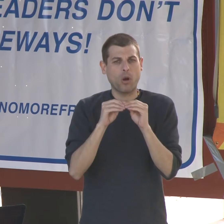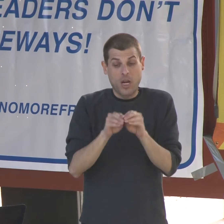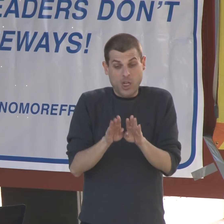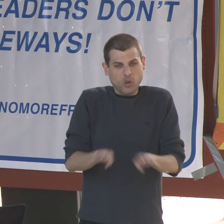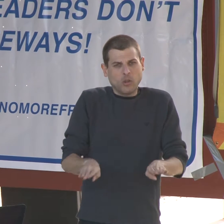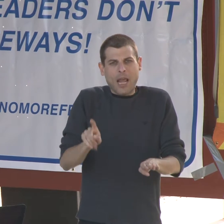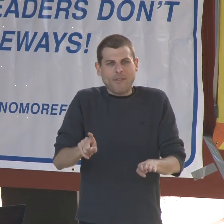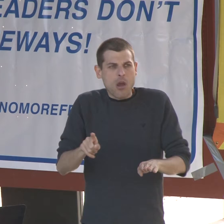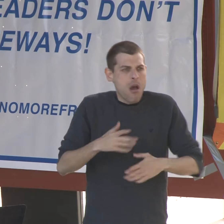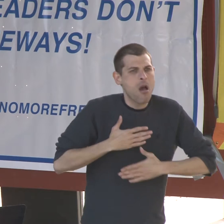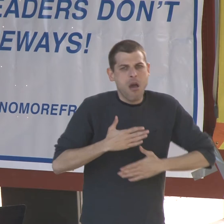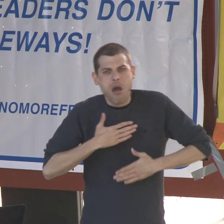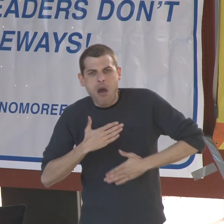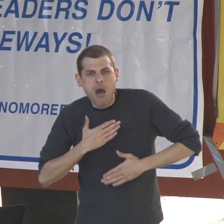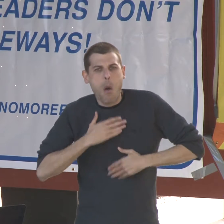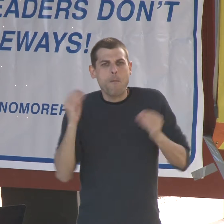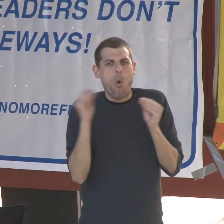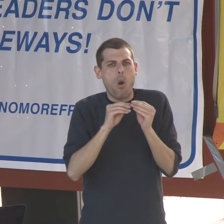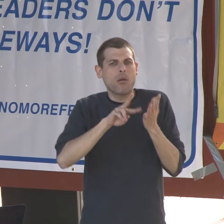adults do.